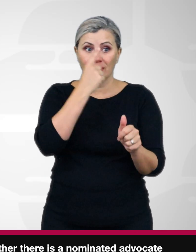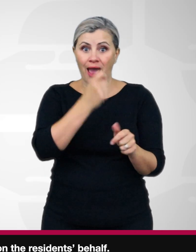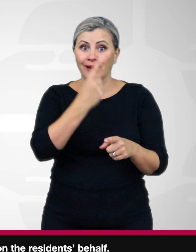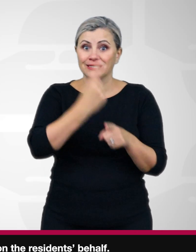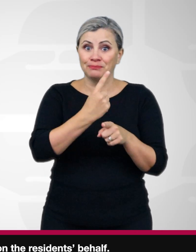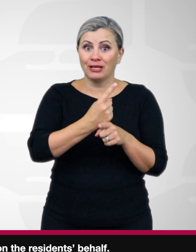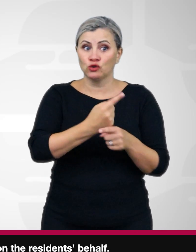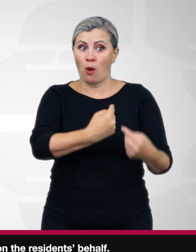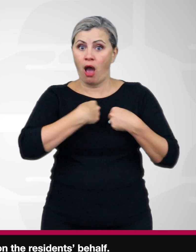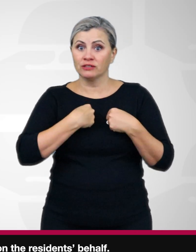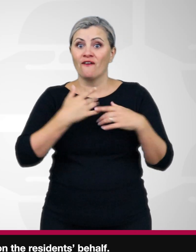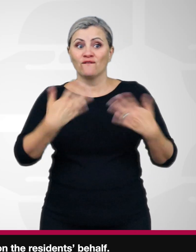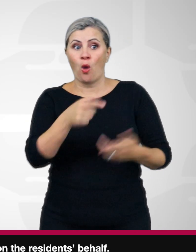to speak to us on the resident's behalf.